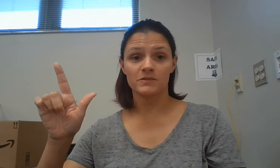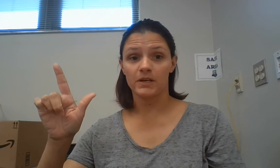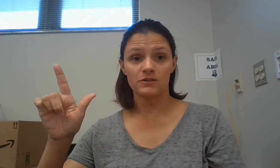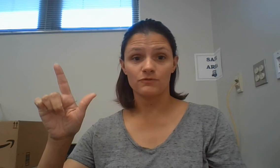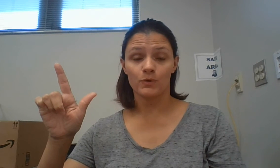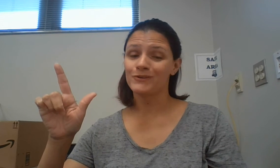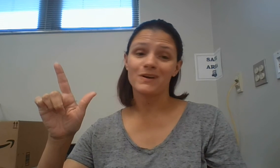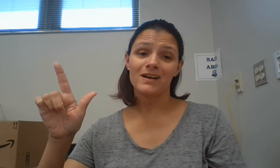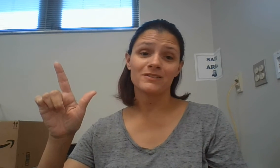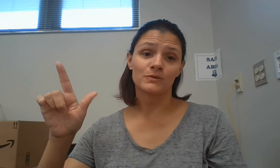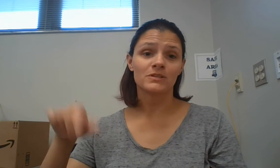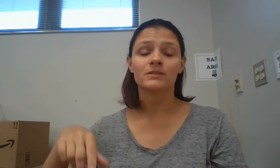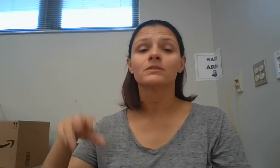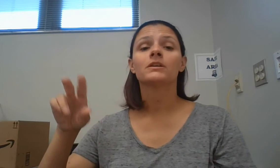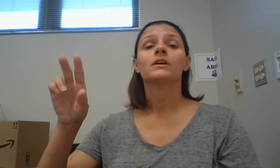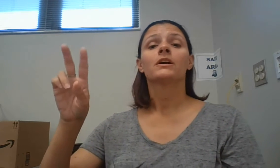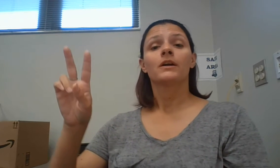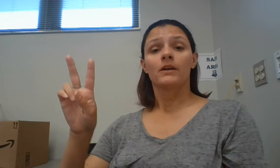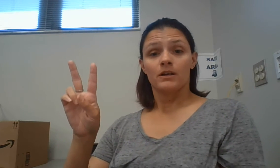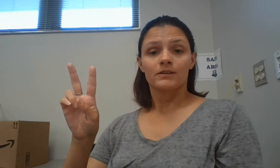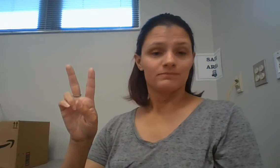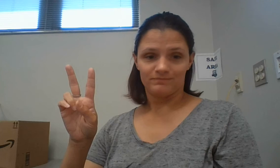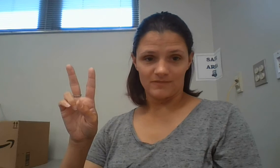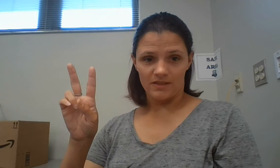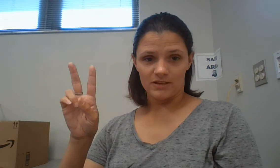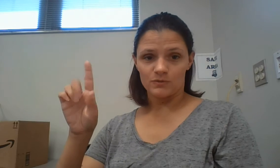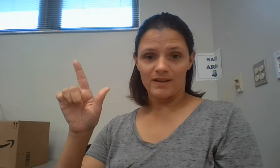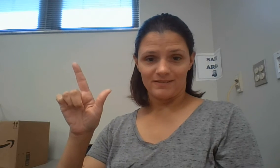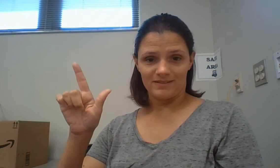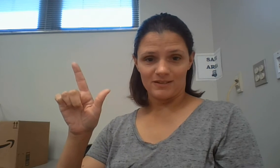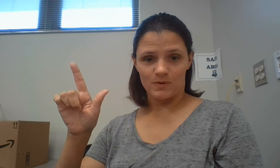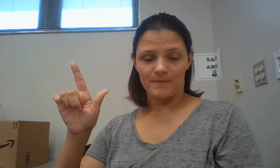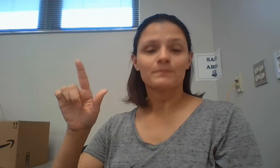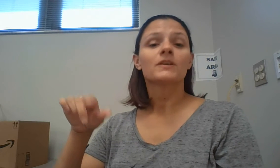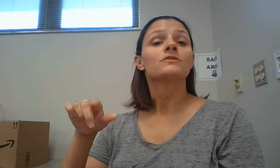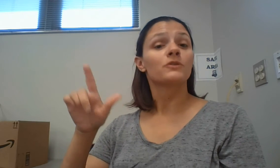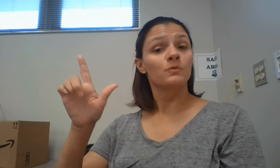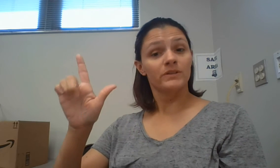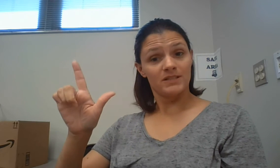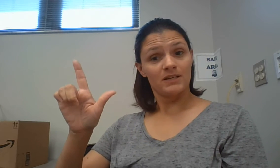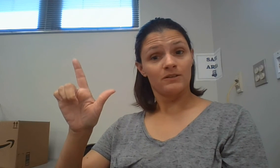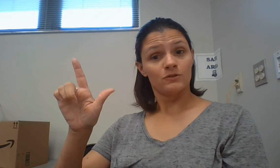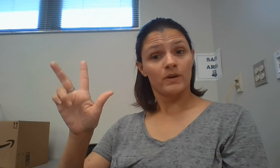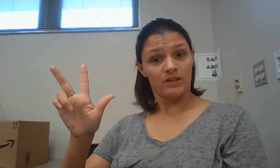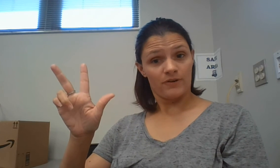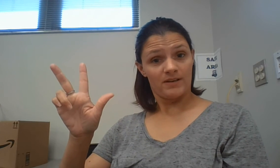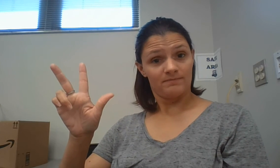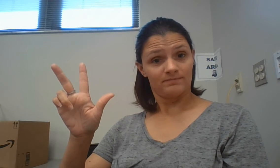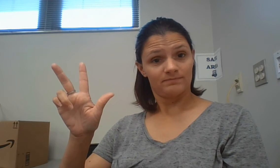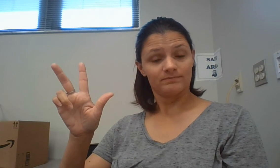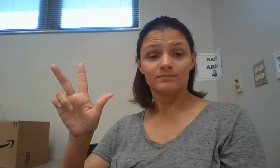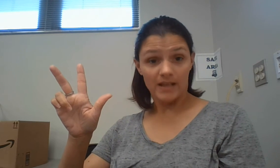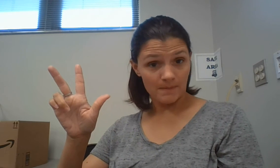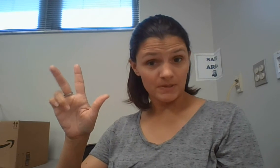explanation for you. We don't. Not this way. This way. So, you will see 23. It happens.